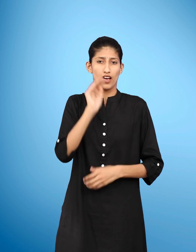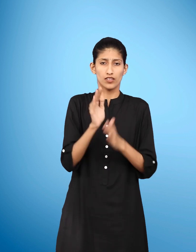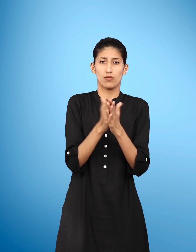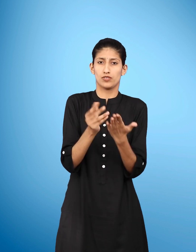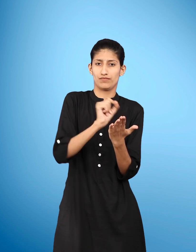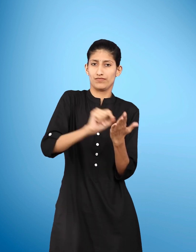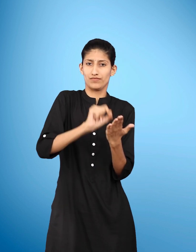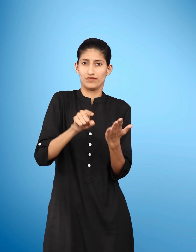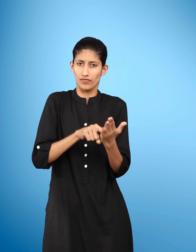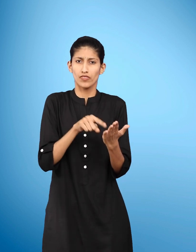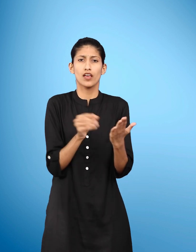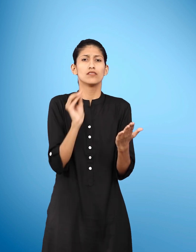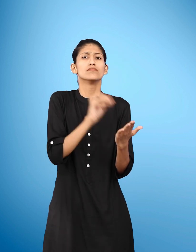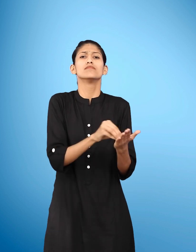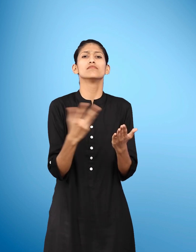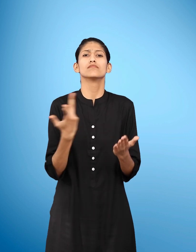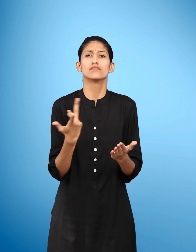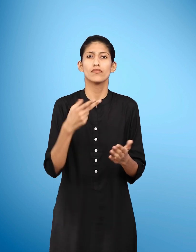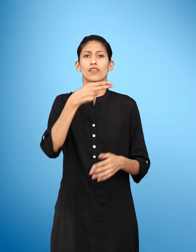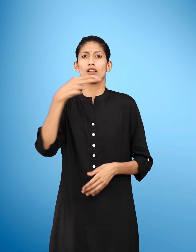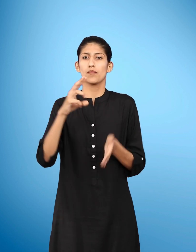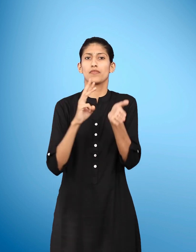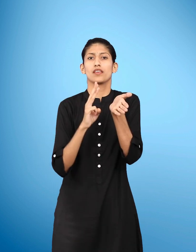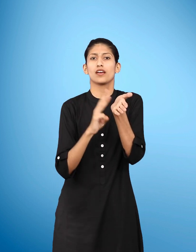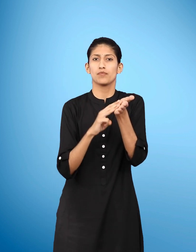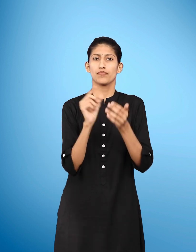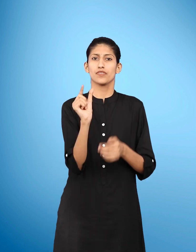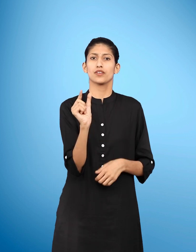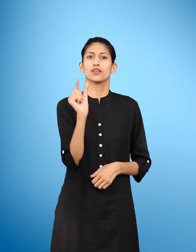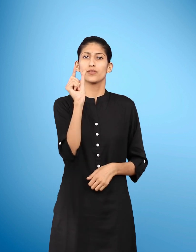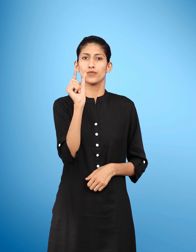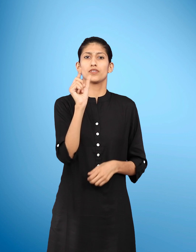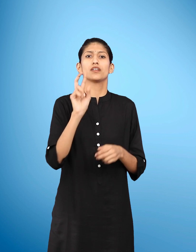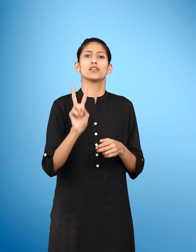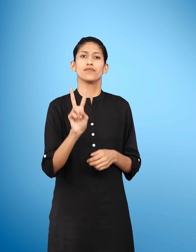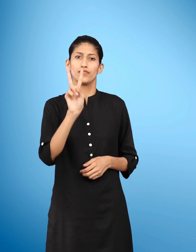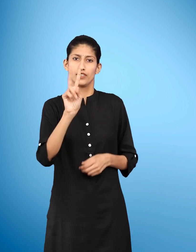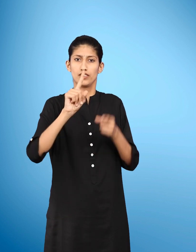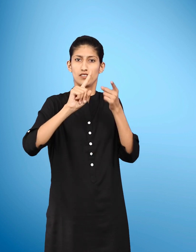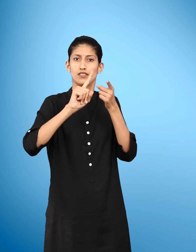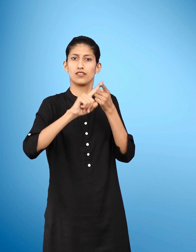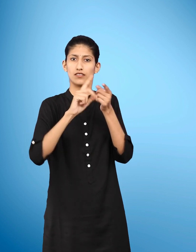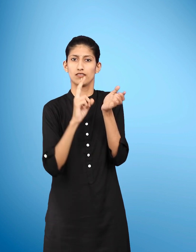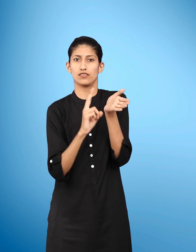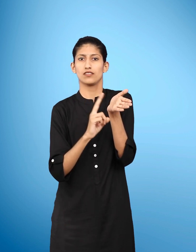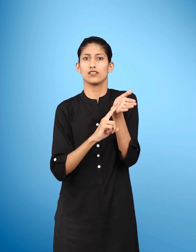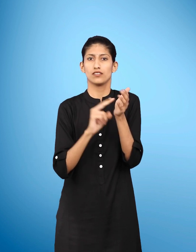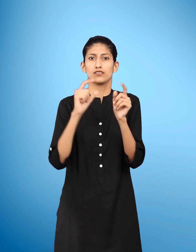Sangam poems mention the Movindar. This is a Tamil word meaning three